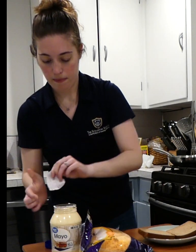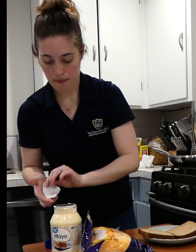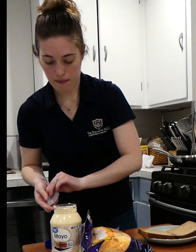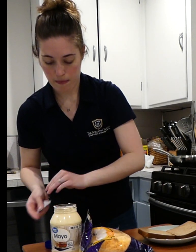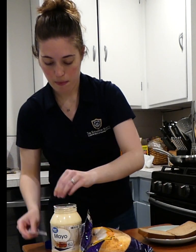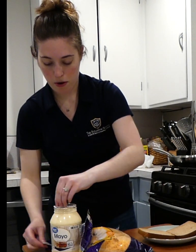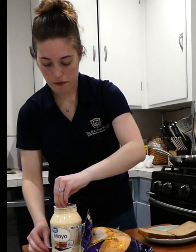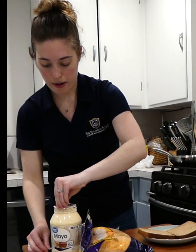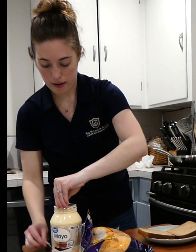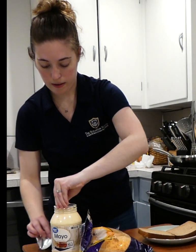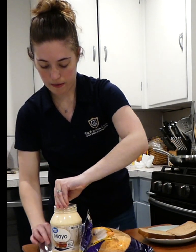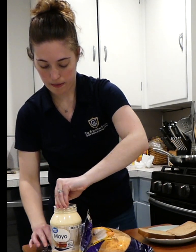Perfect.